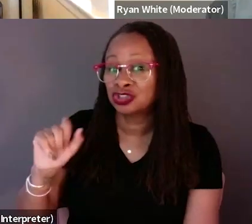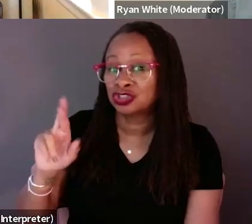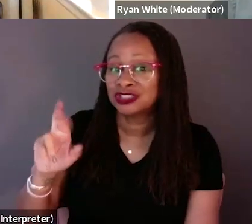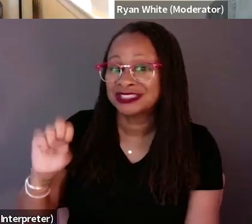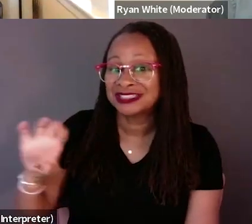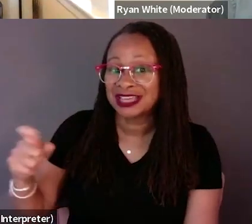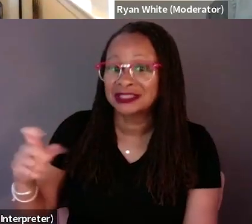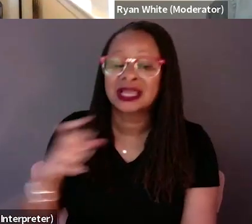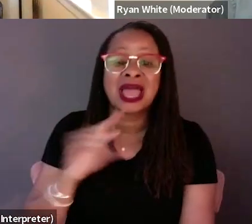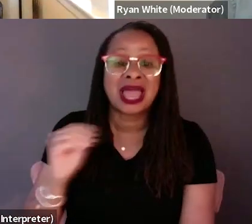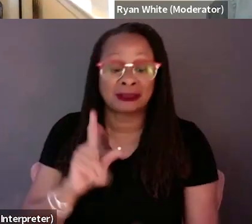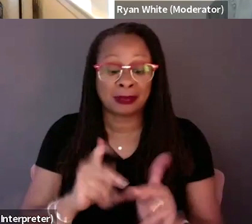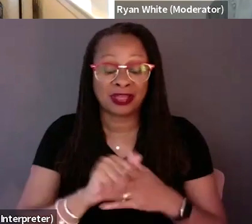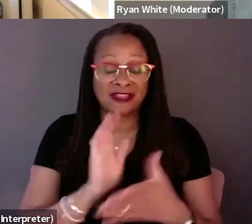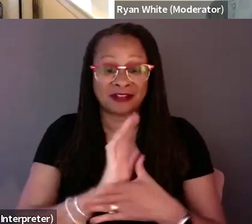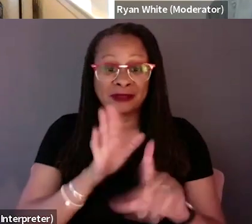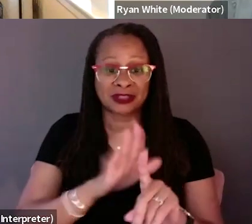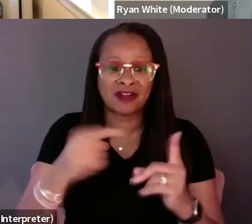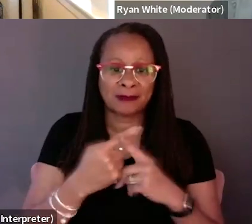the people in the film themselves about